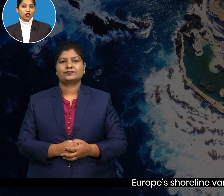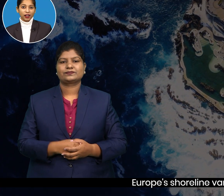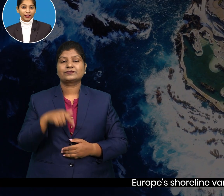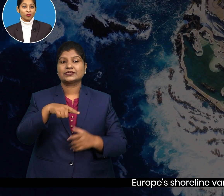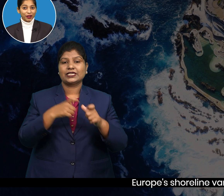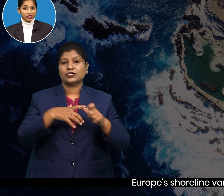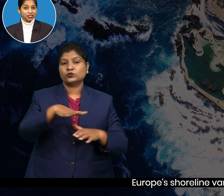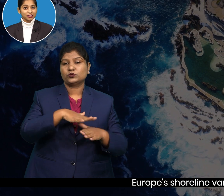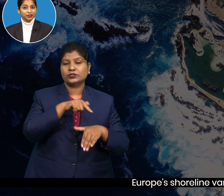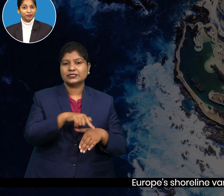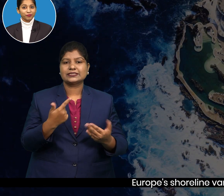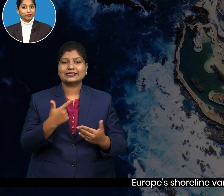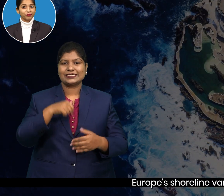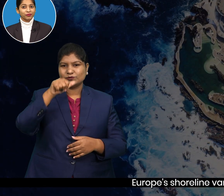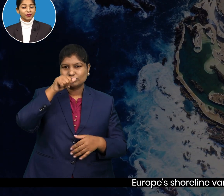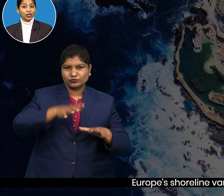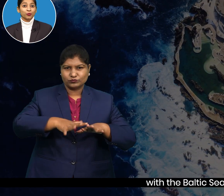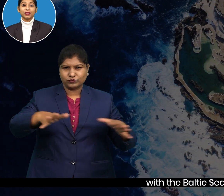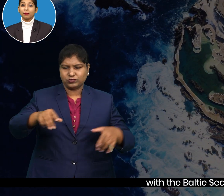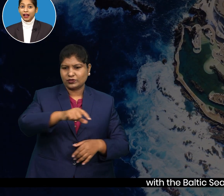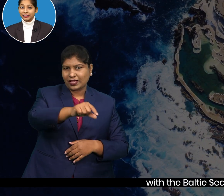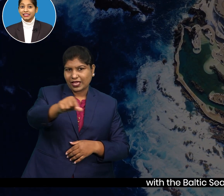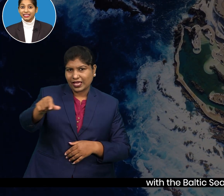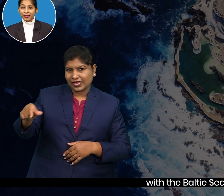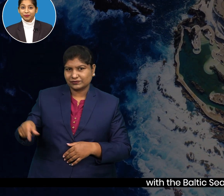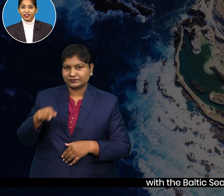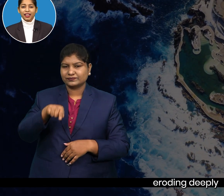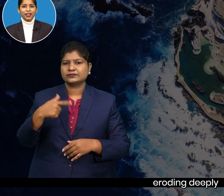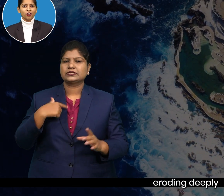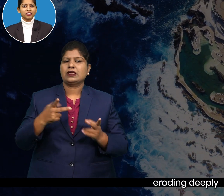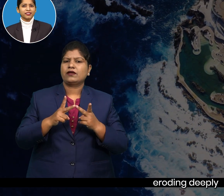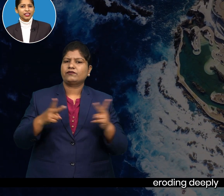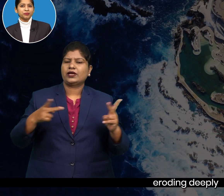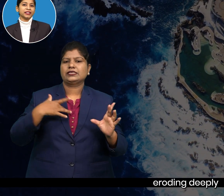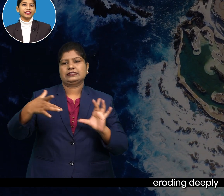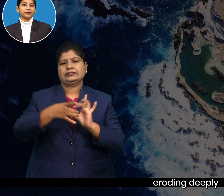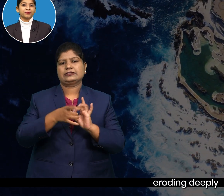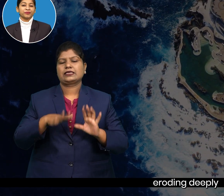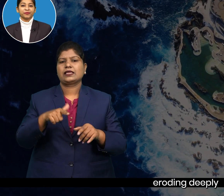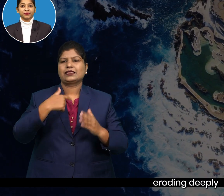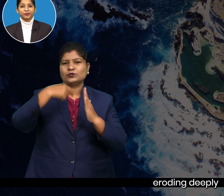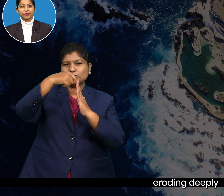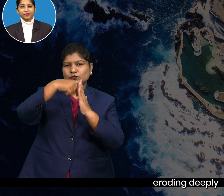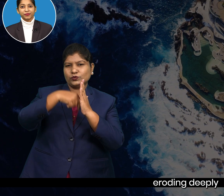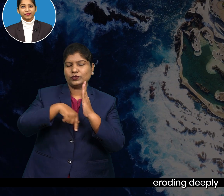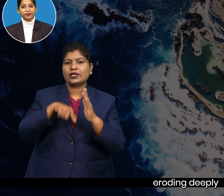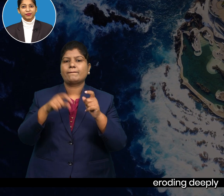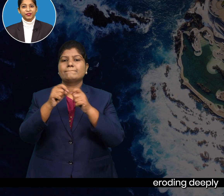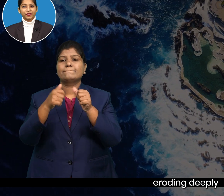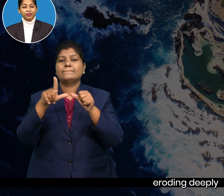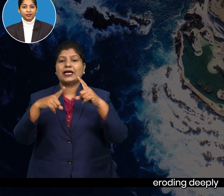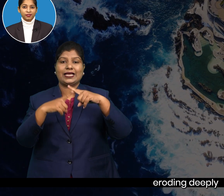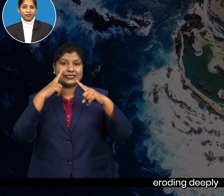Europe's shoreline varies, with the Baltic Sea eroding deeply